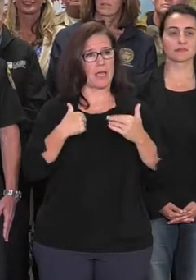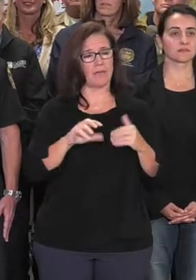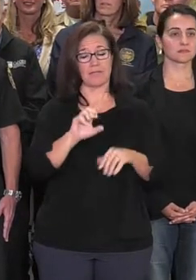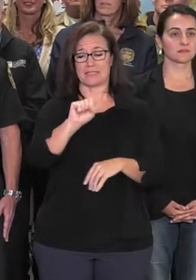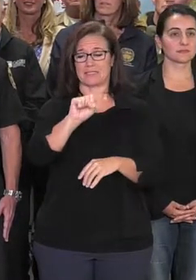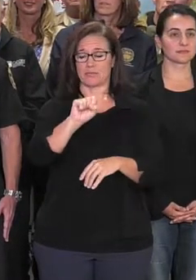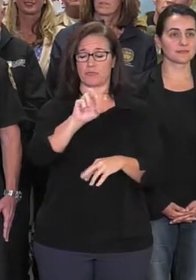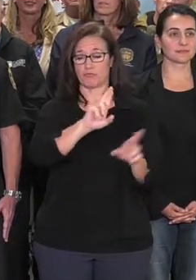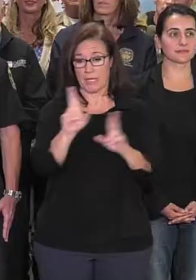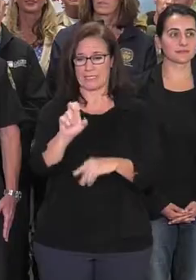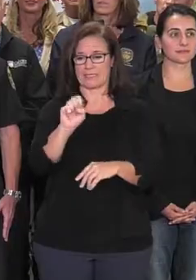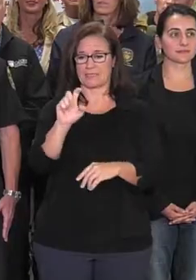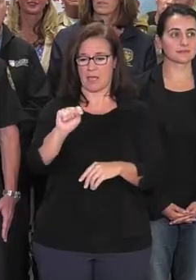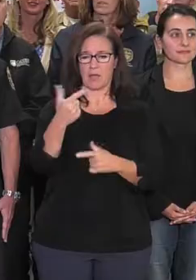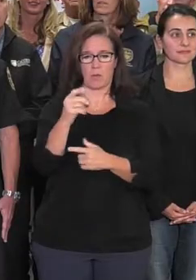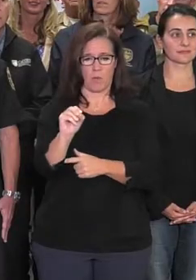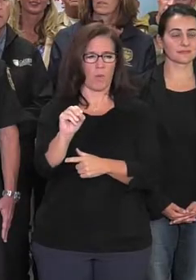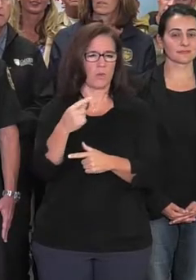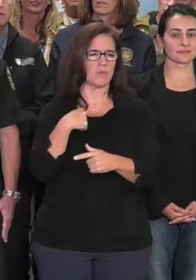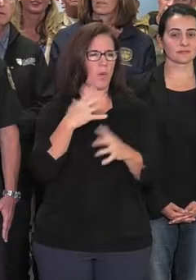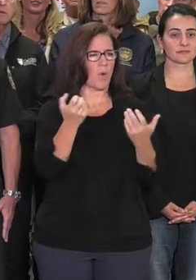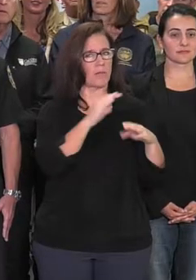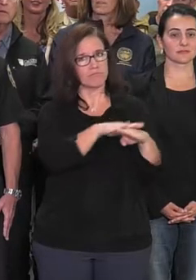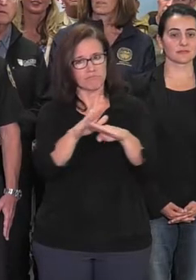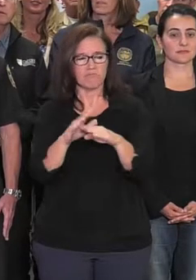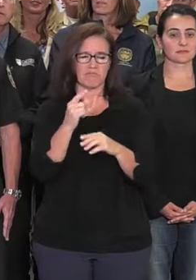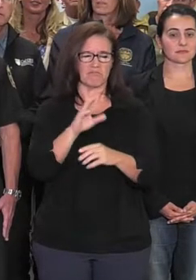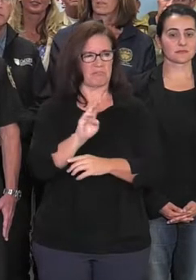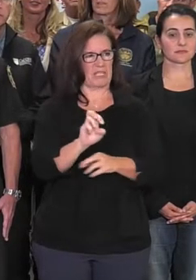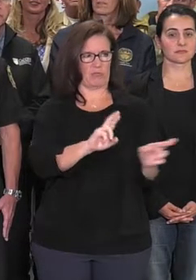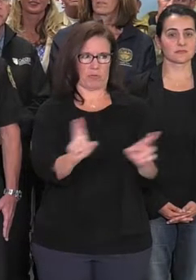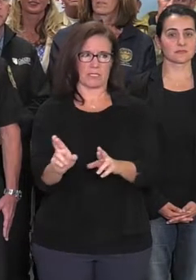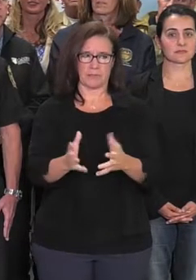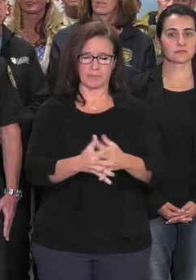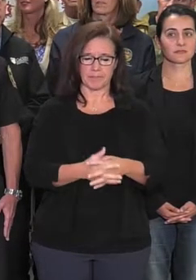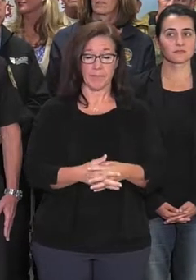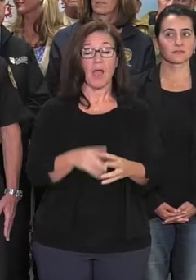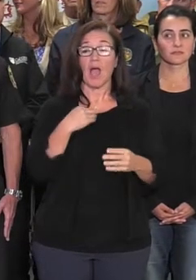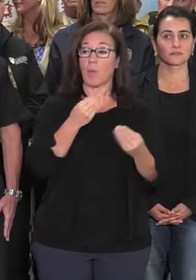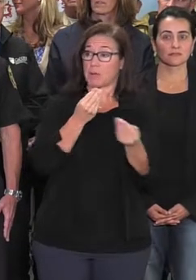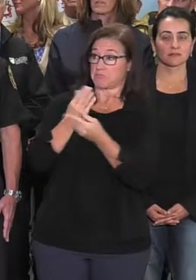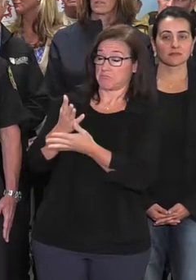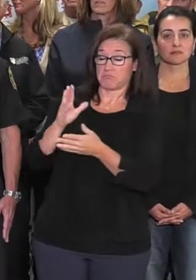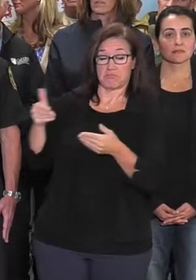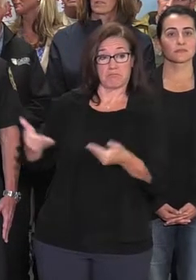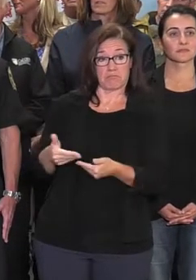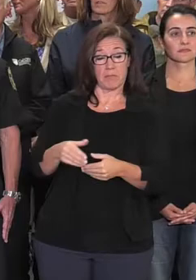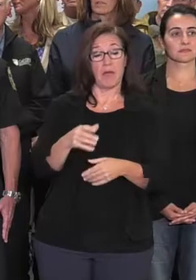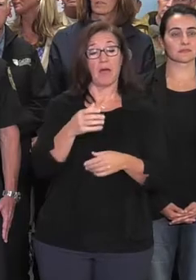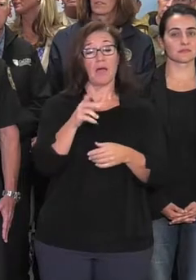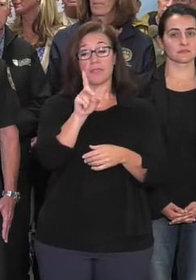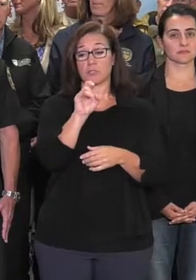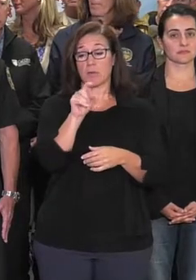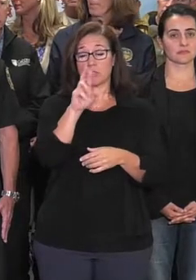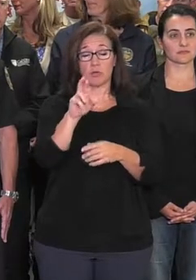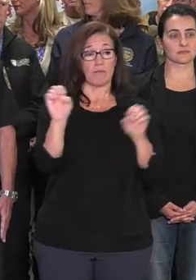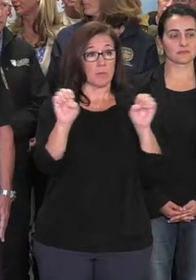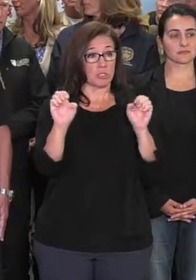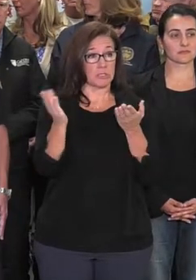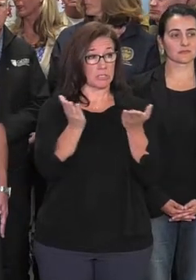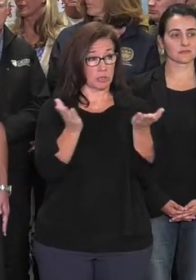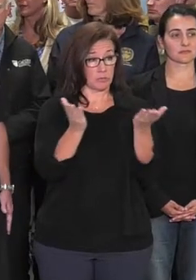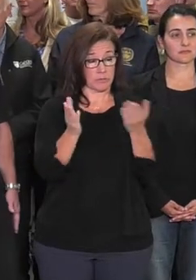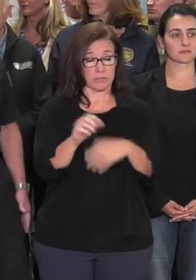message is one of preparedness. And with that, I'd like to introduce the Director of the Governor's Office of Emergency Services, Mark Ghilarducci.